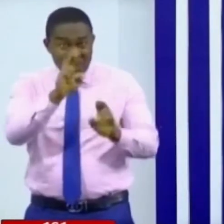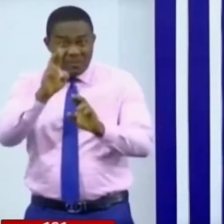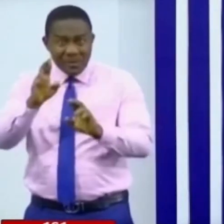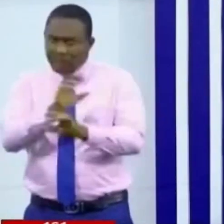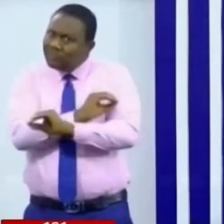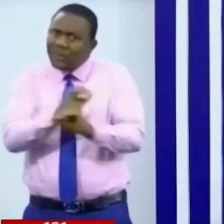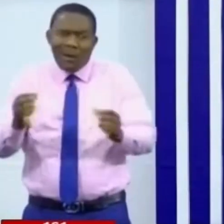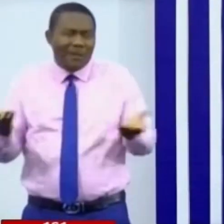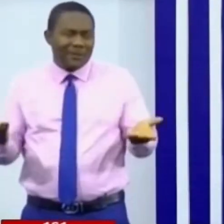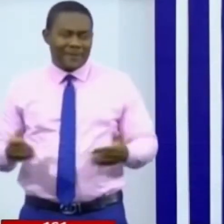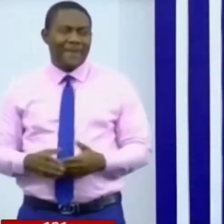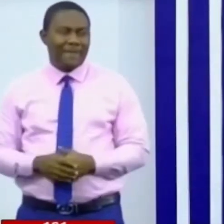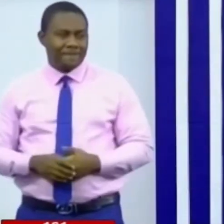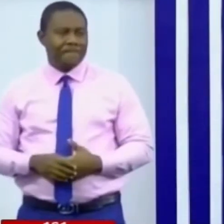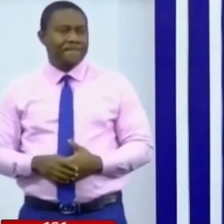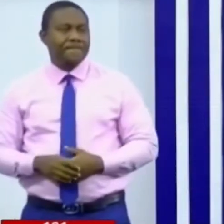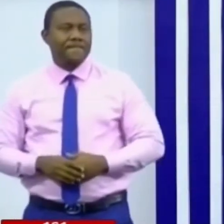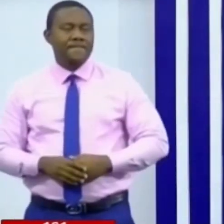Okay.